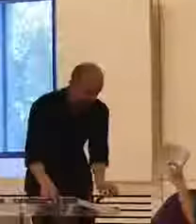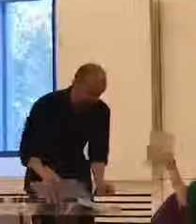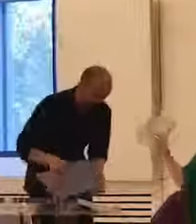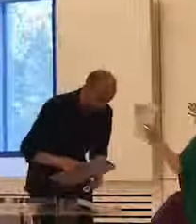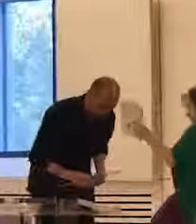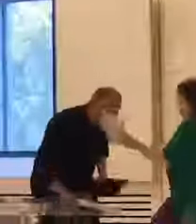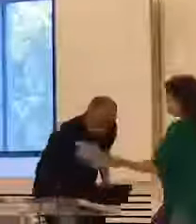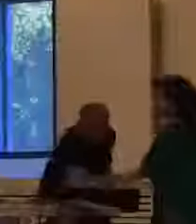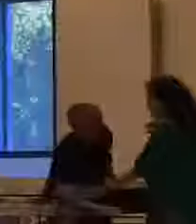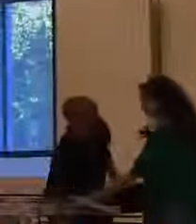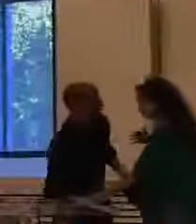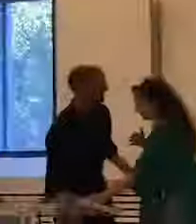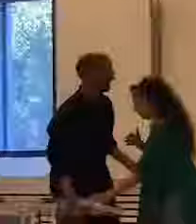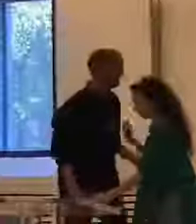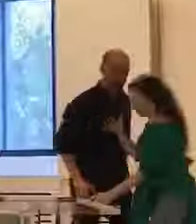was lovely. Thank you.